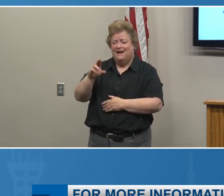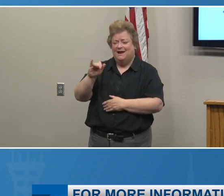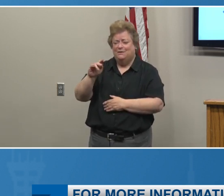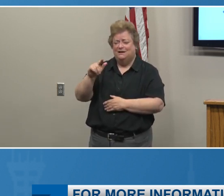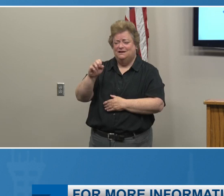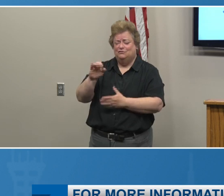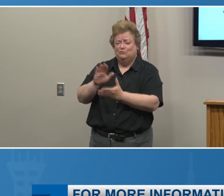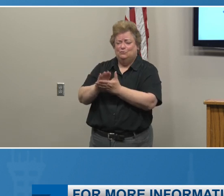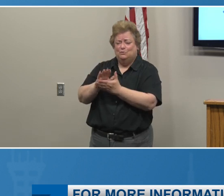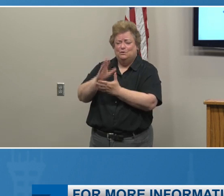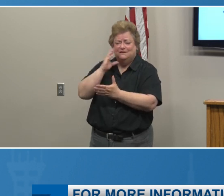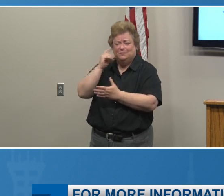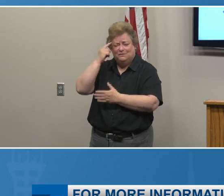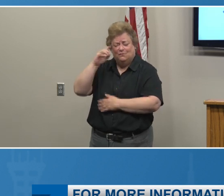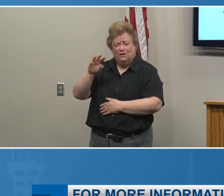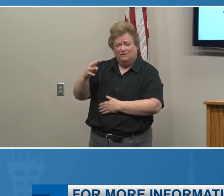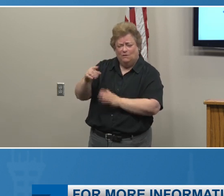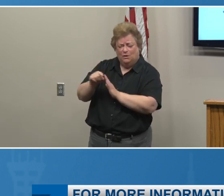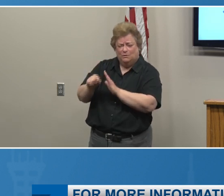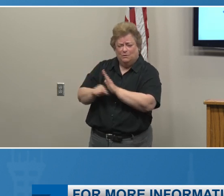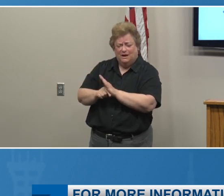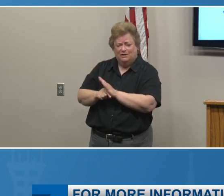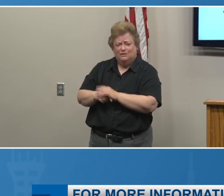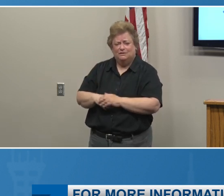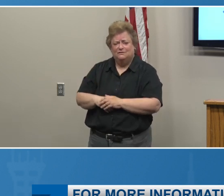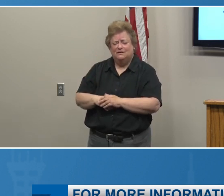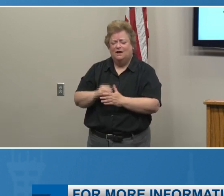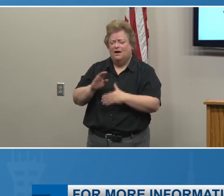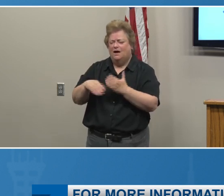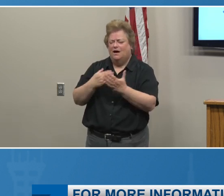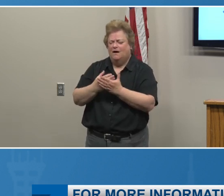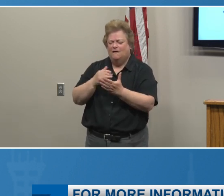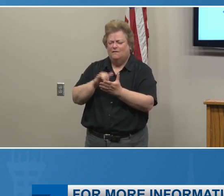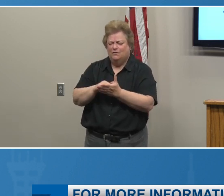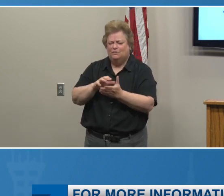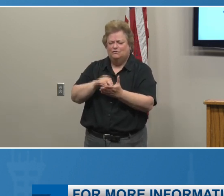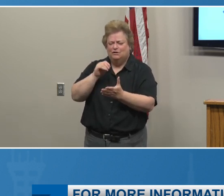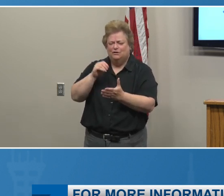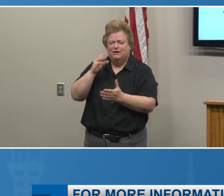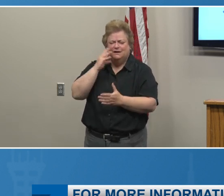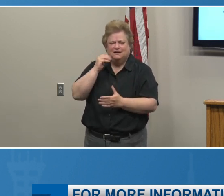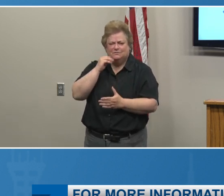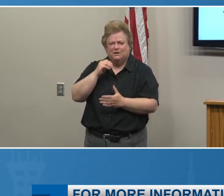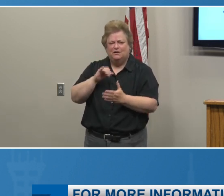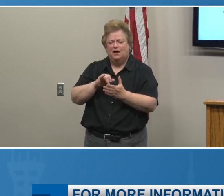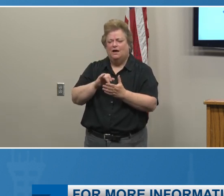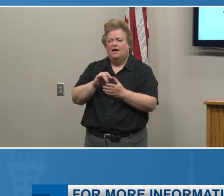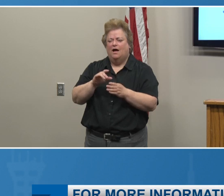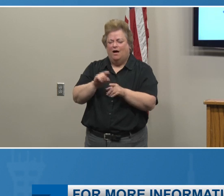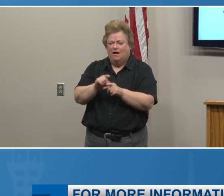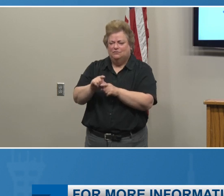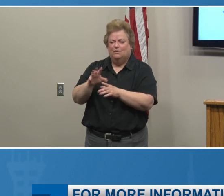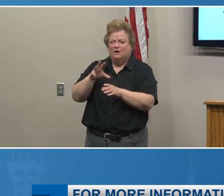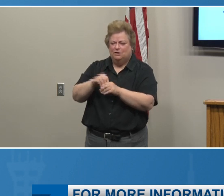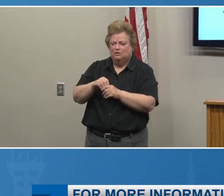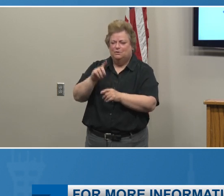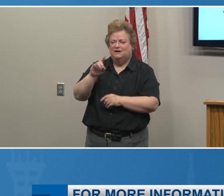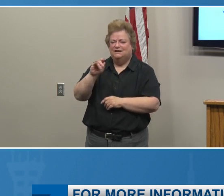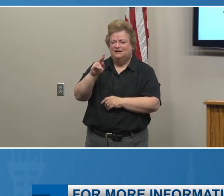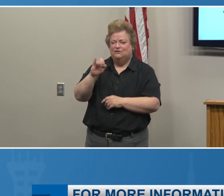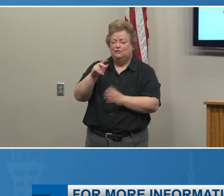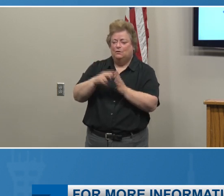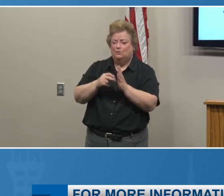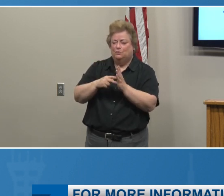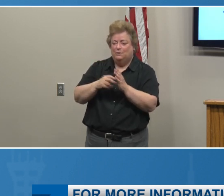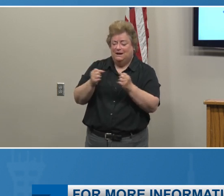in addition to all of these remote learning opportunities our teachers are posting digital read-alouds for students so that they can see and